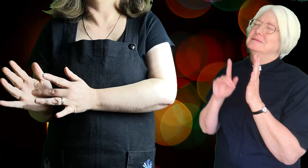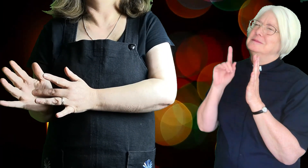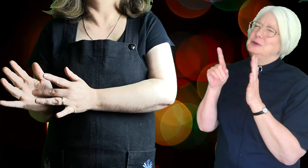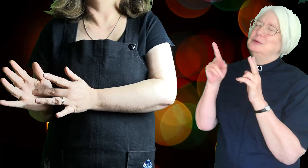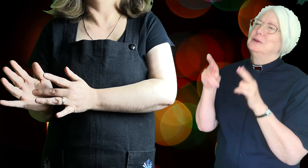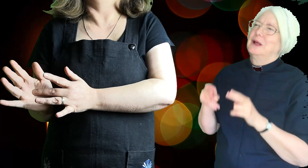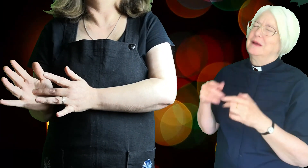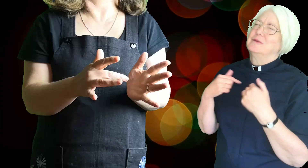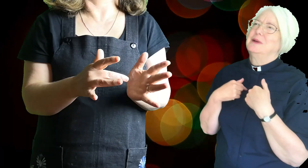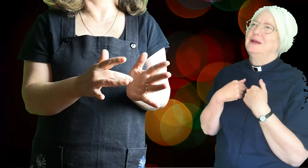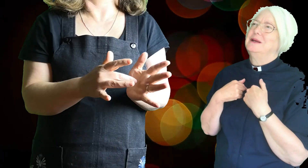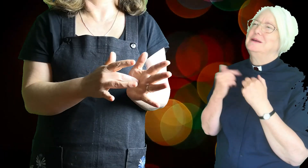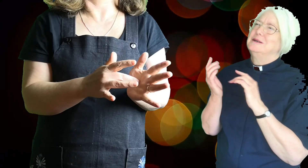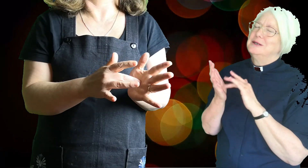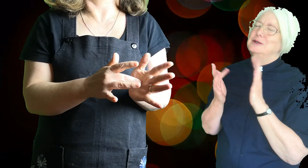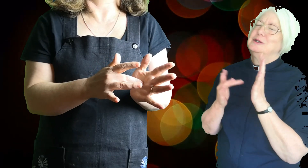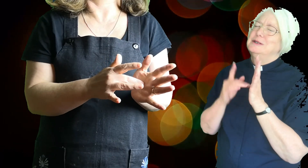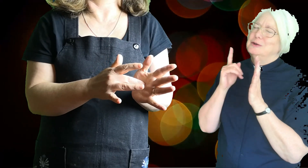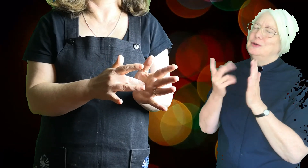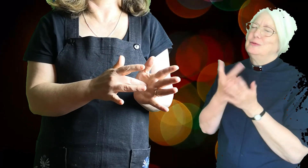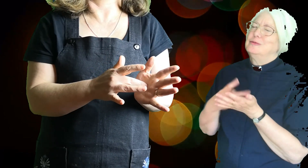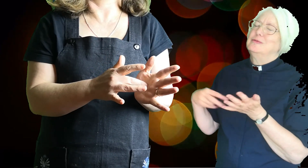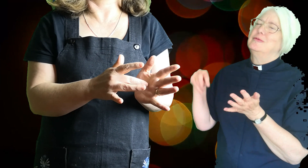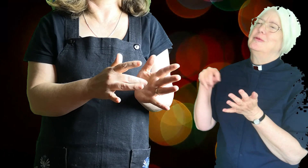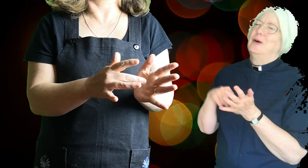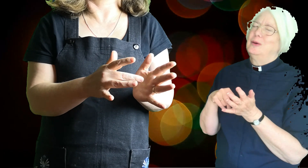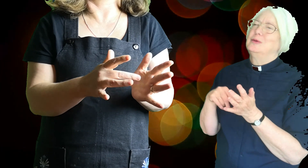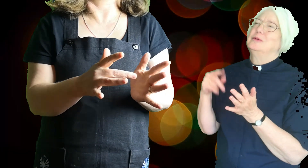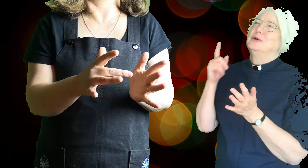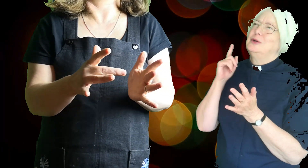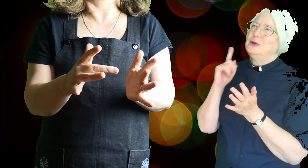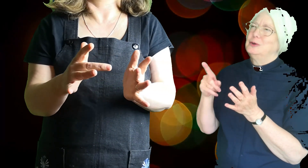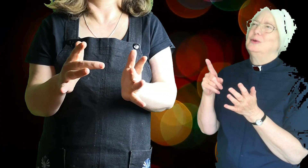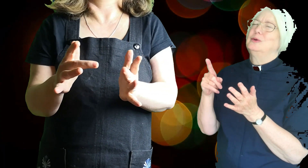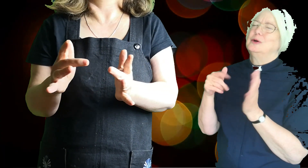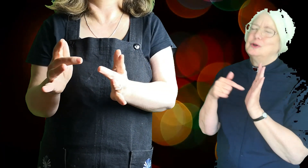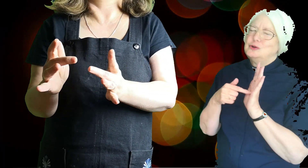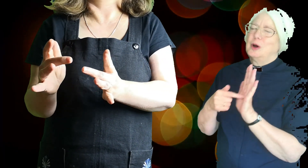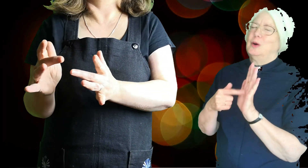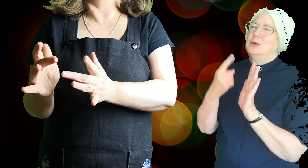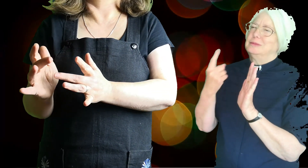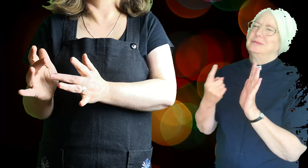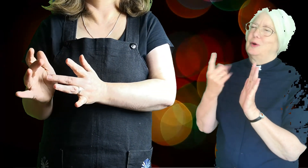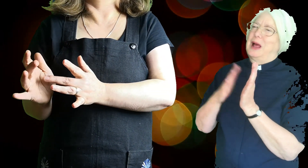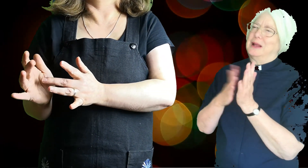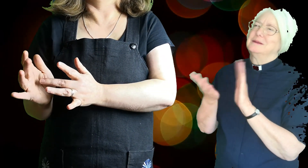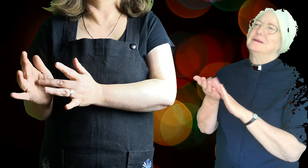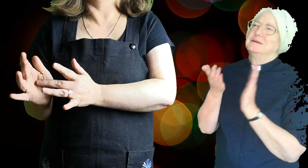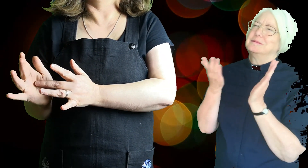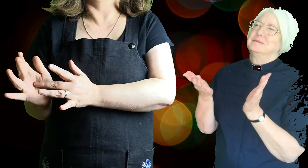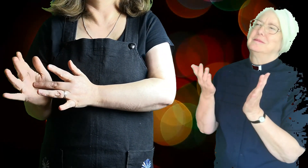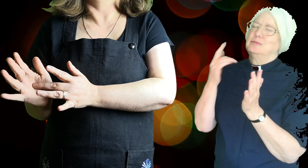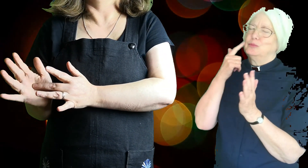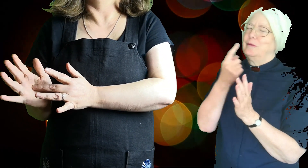you contemplate the name of Jesus. Jesus who died for me. Jesus who rose. Jesus who